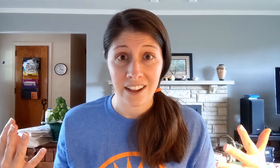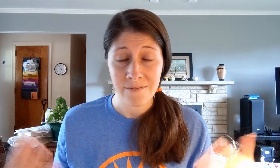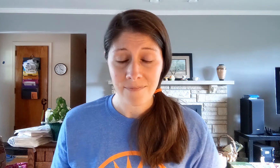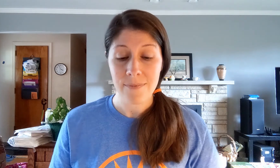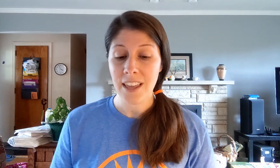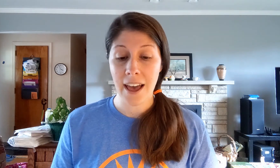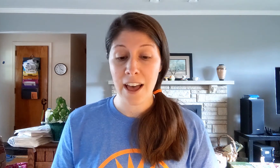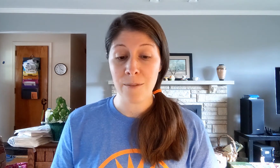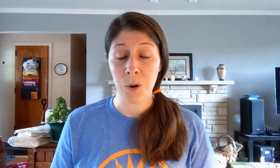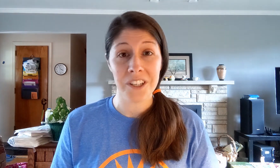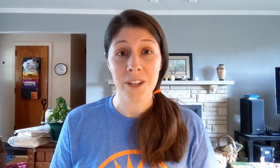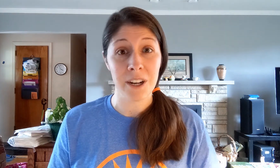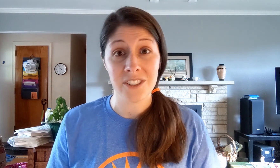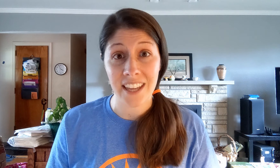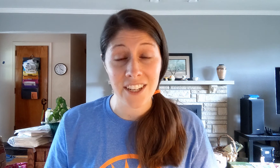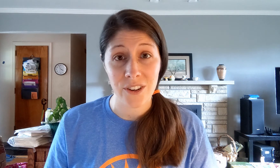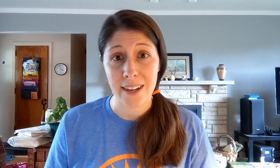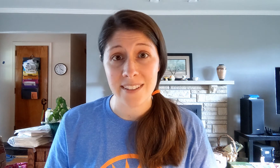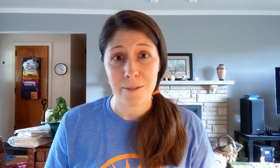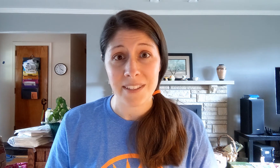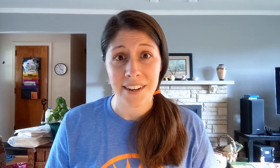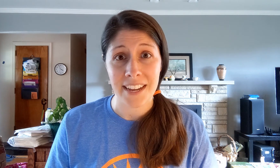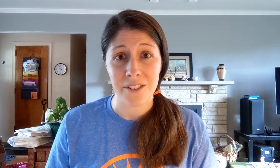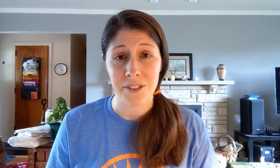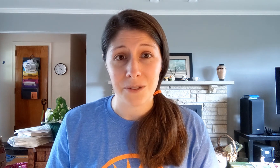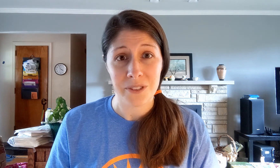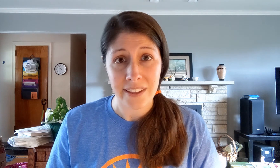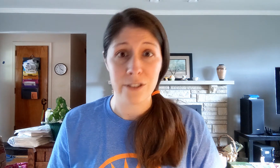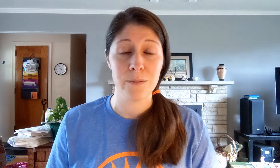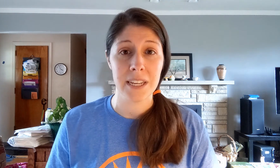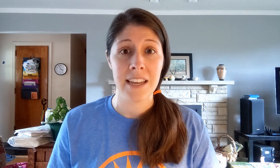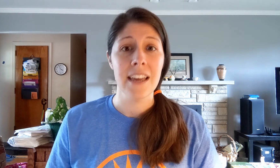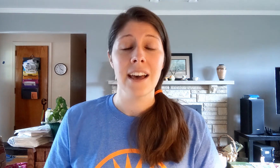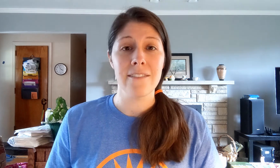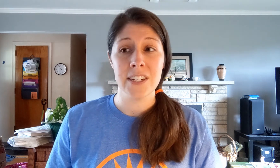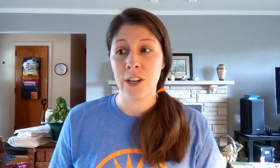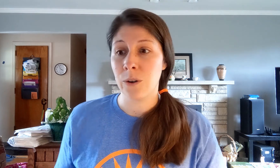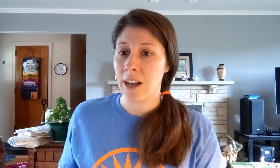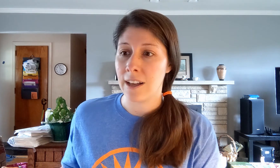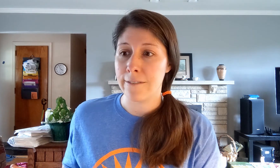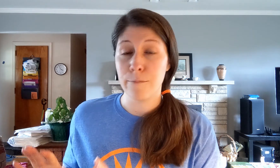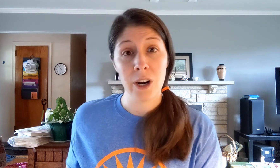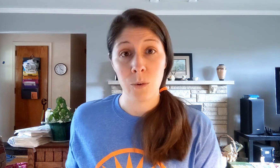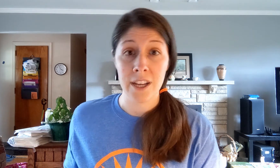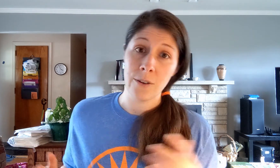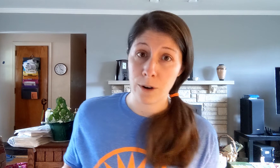along. Or you can watch the guide tracks that I'll be sending out soon. So that'll just be a video of part 1 or